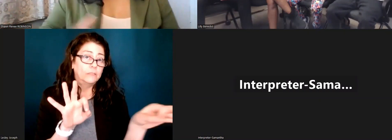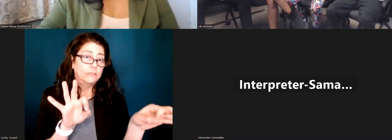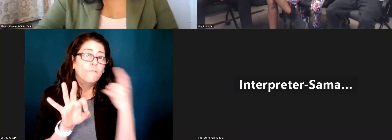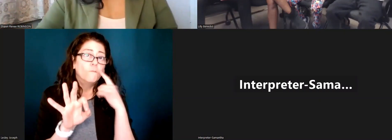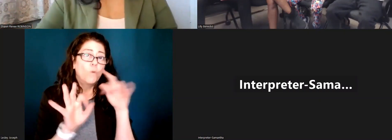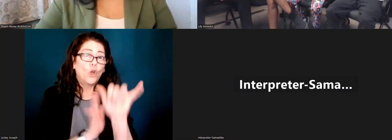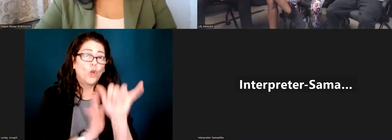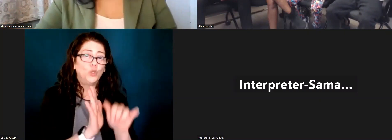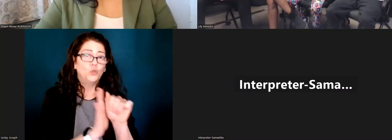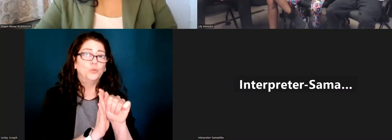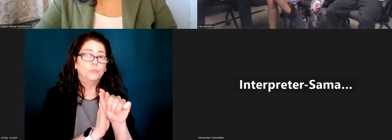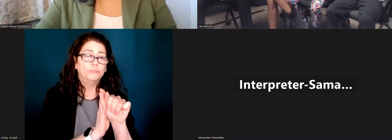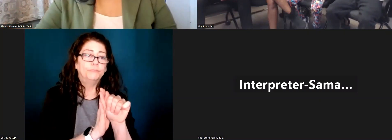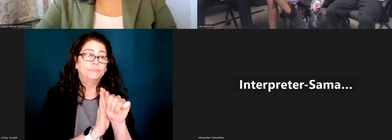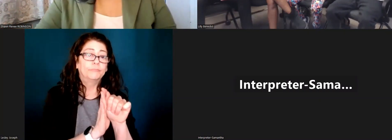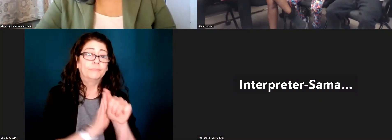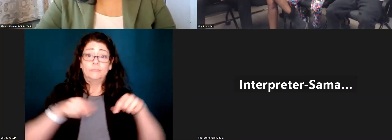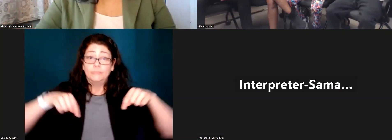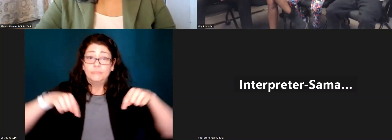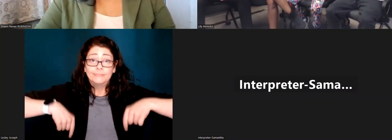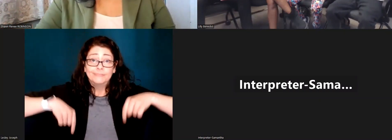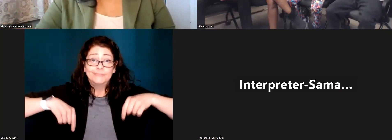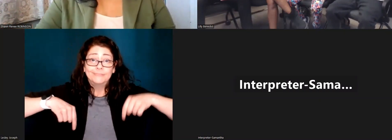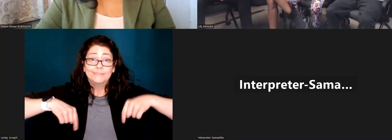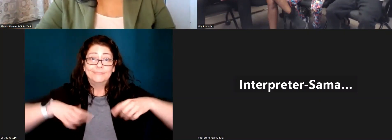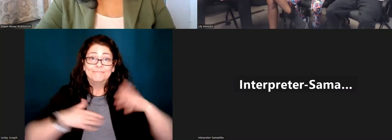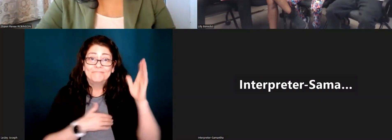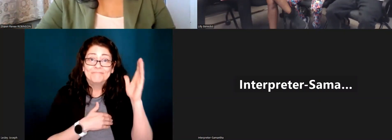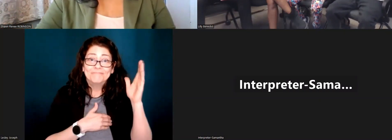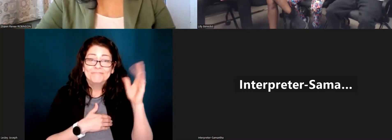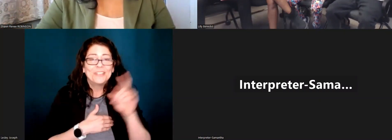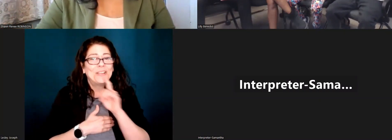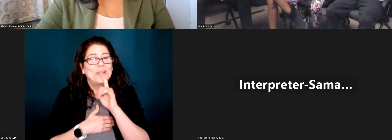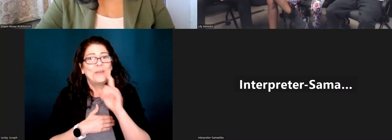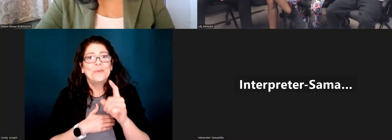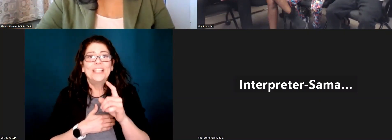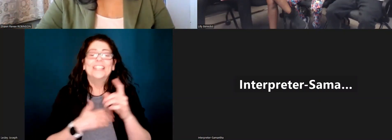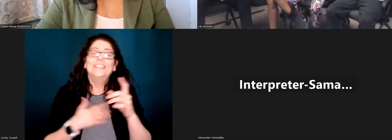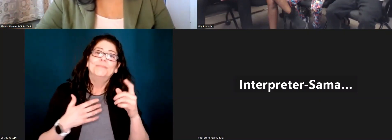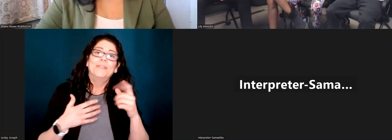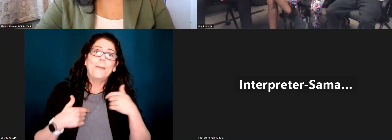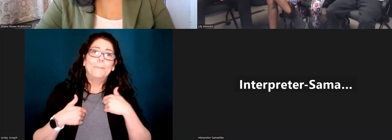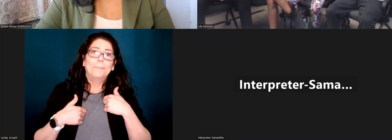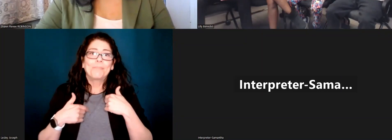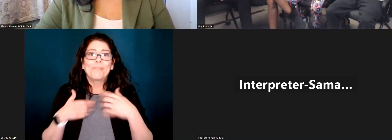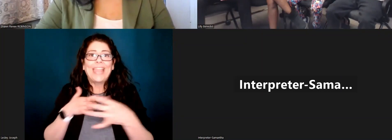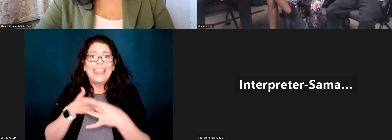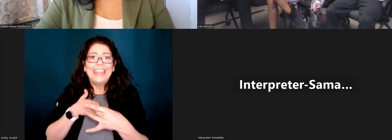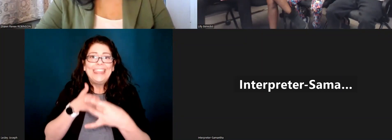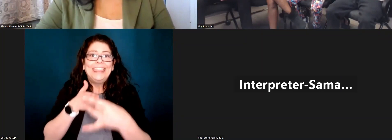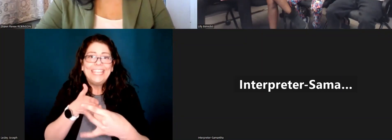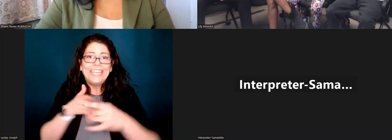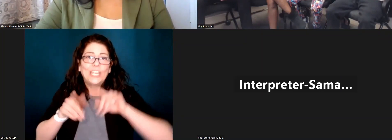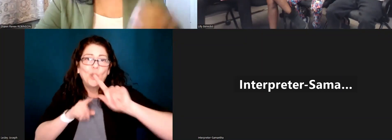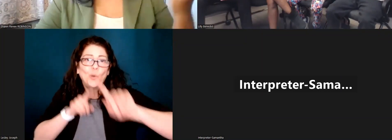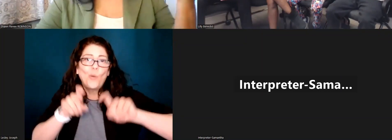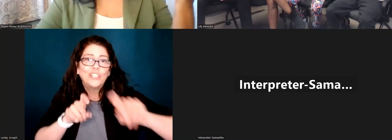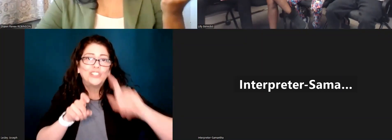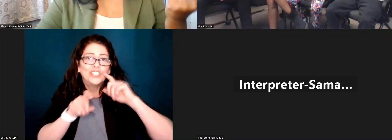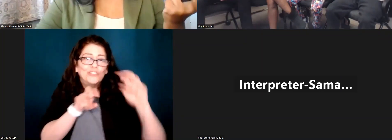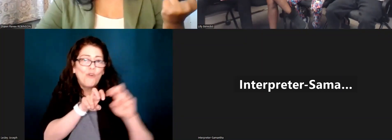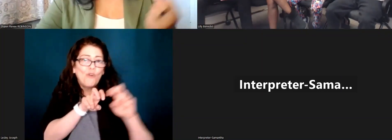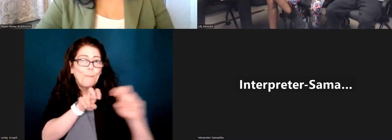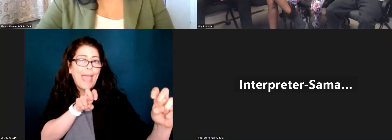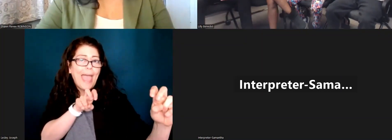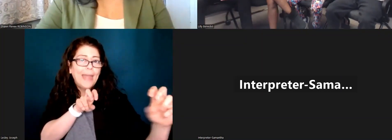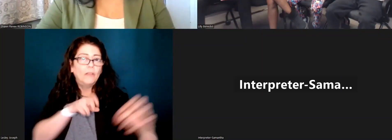The format of this webinar is going to be a moderated guest panel. We ask that if you have questions,